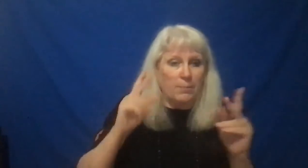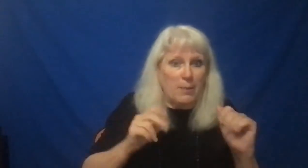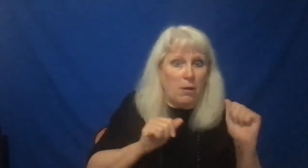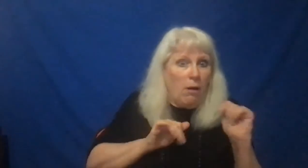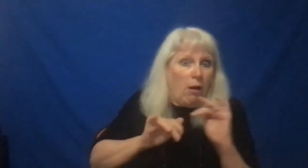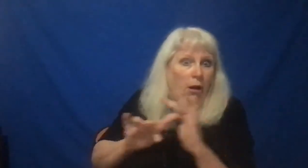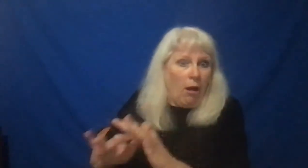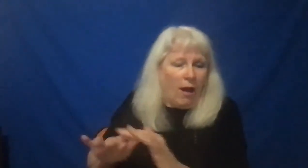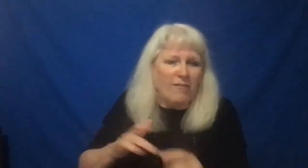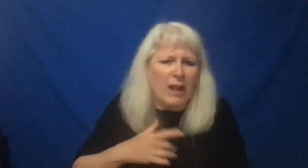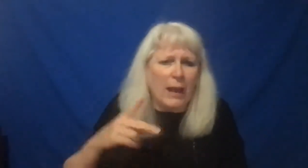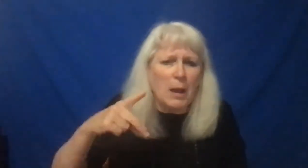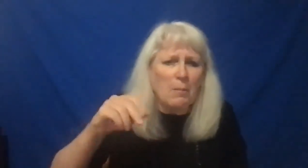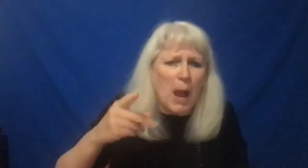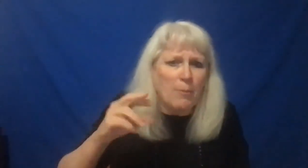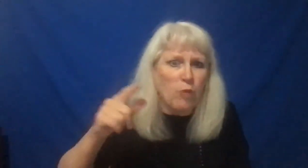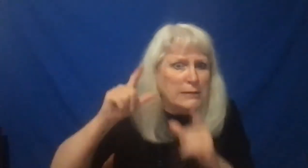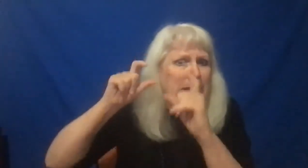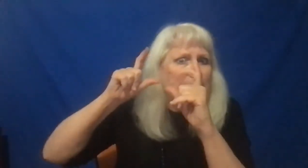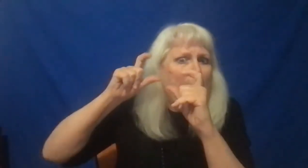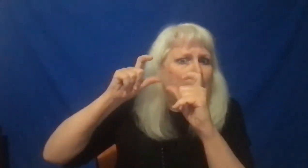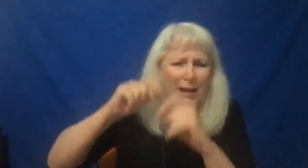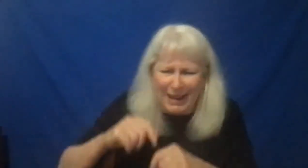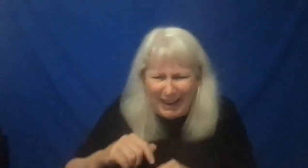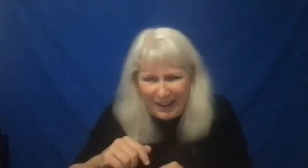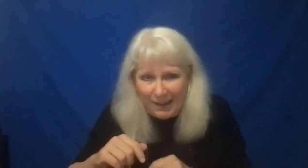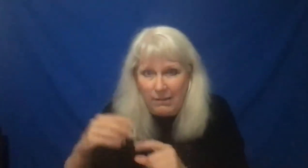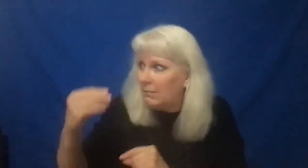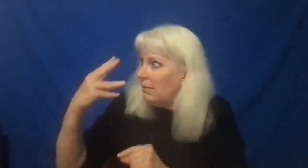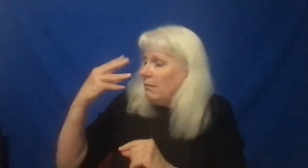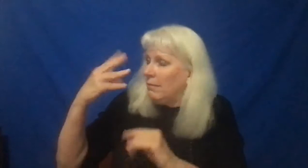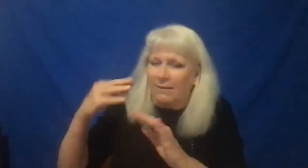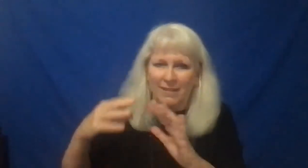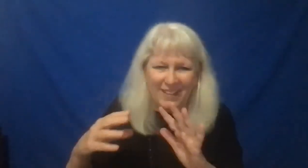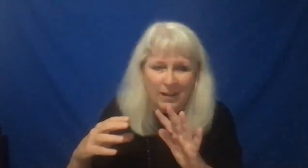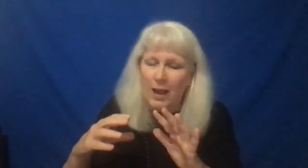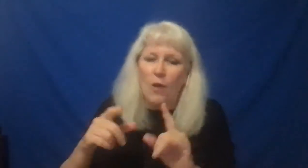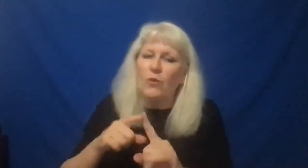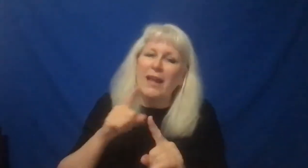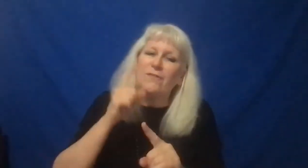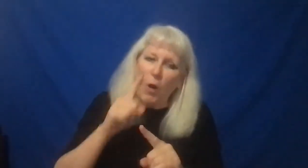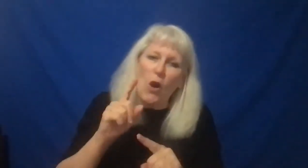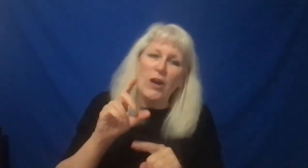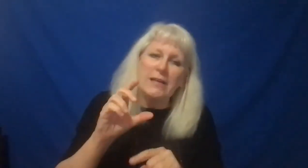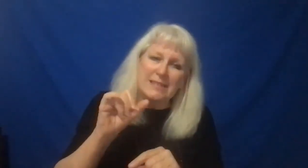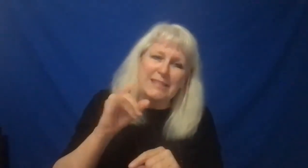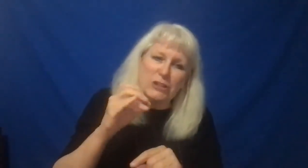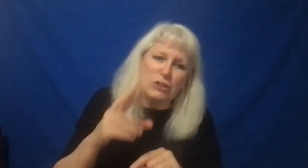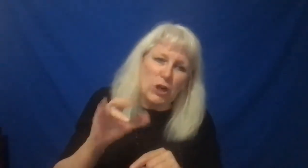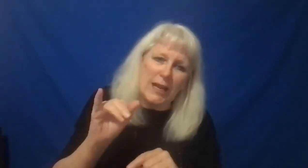know, and I mean, the humility of it all, in that it's all with Sister Ignatia, but they were all coming to us like we were,